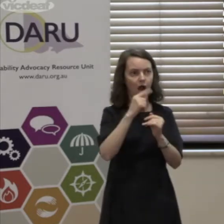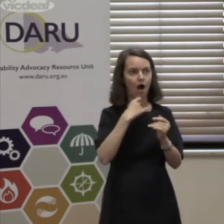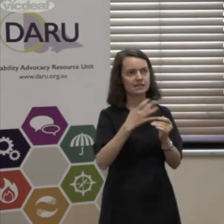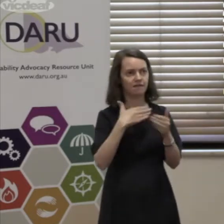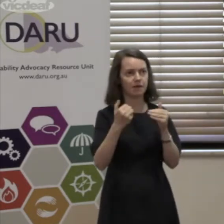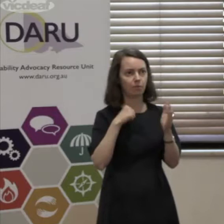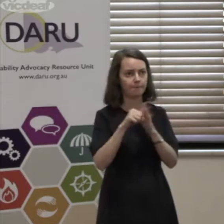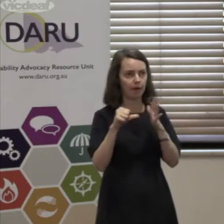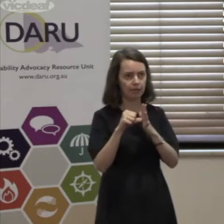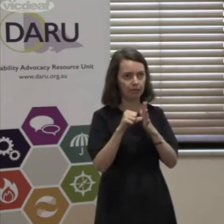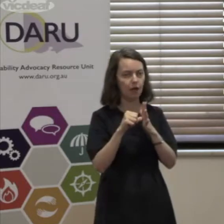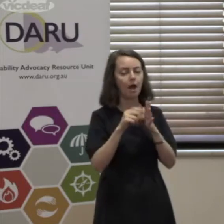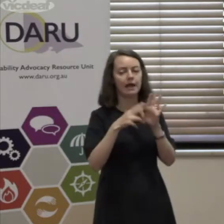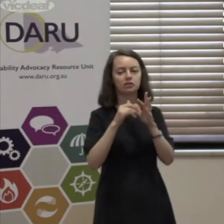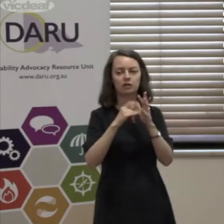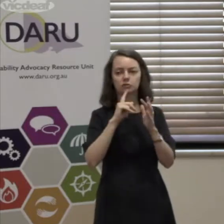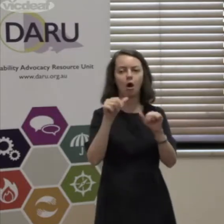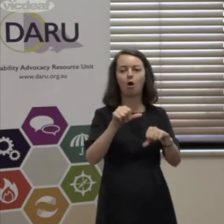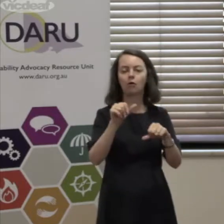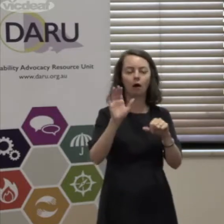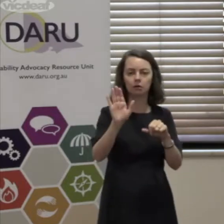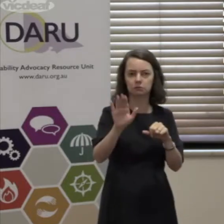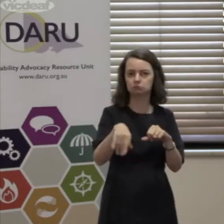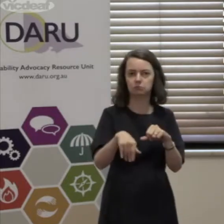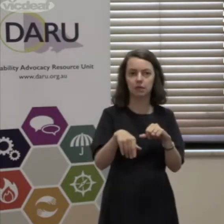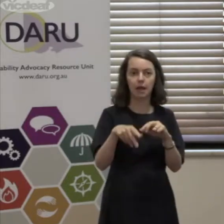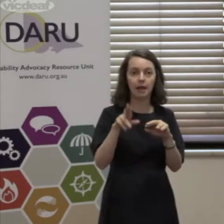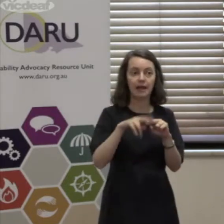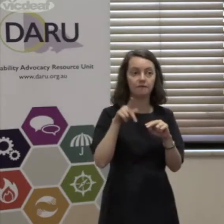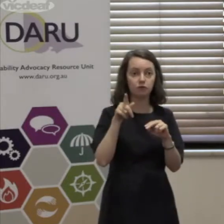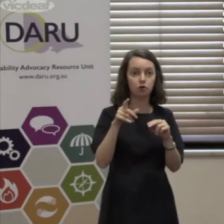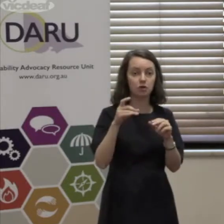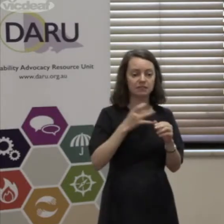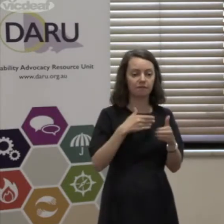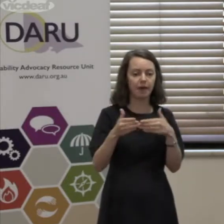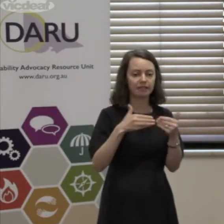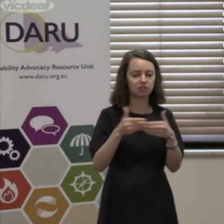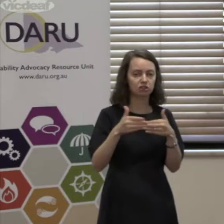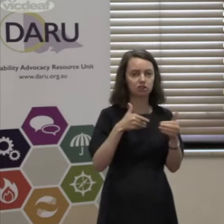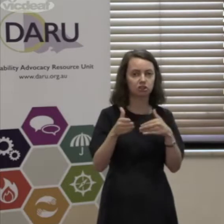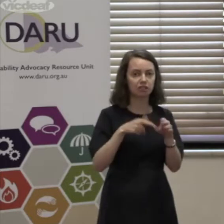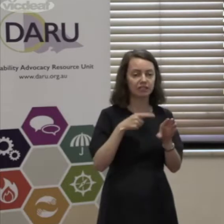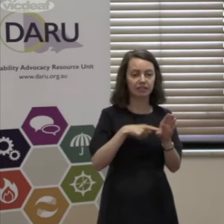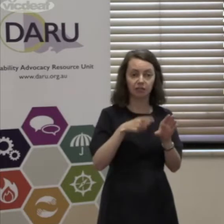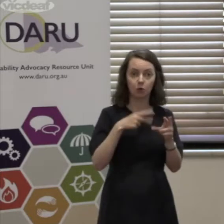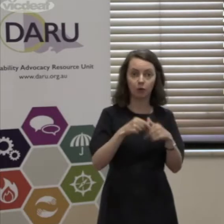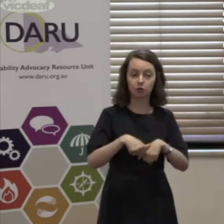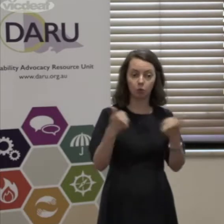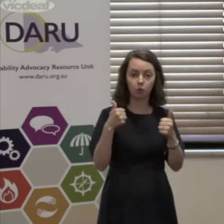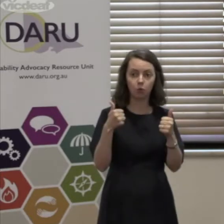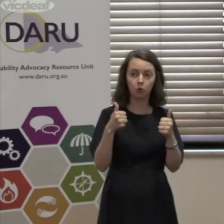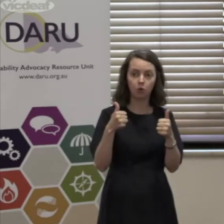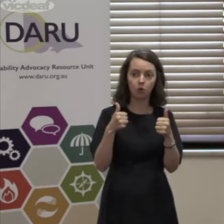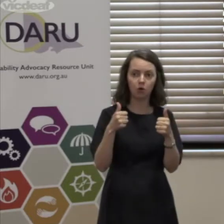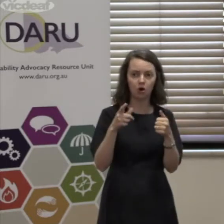area, unless you tell them that you don't want to. But if you've been self-managing for years, and if you've been doing that well, then you